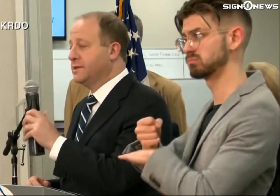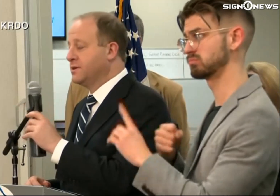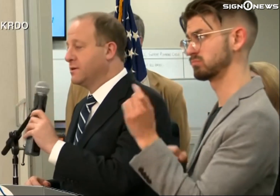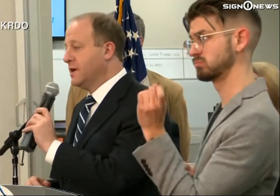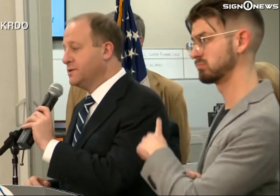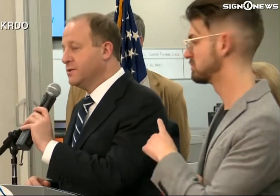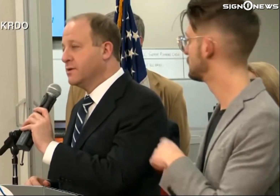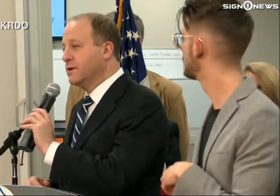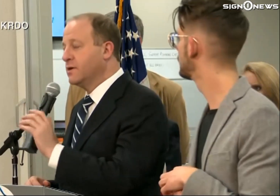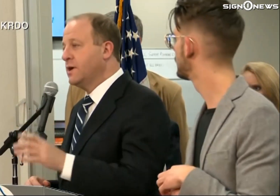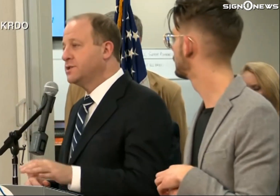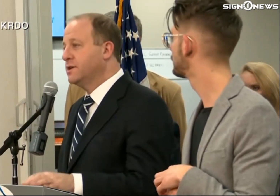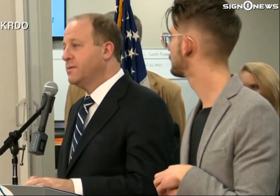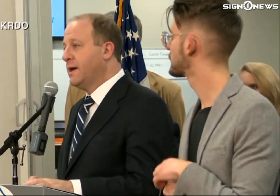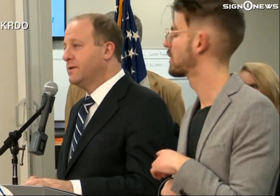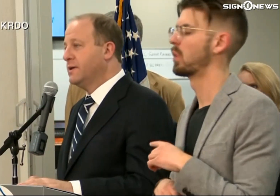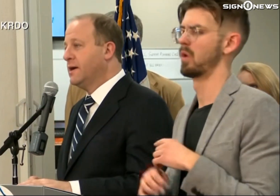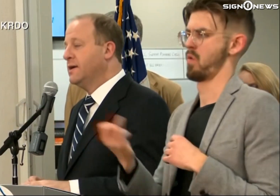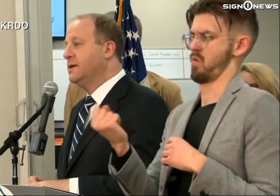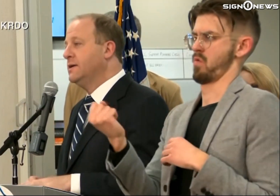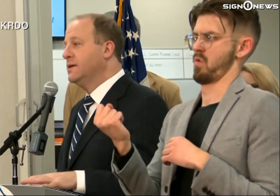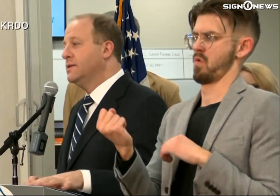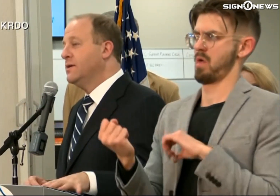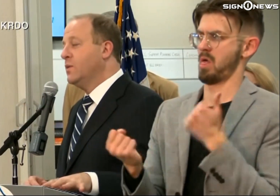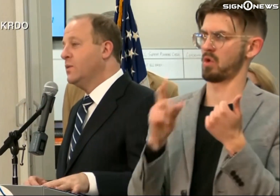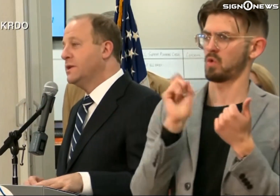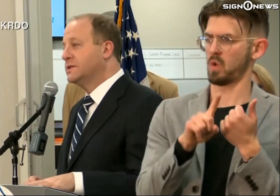have an answer to an earlier question about